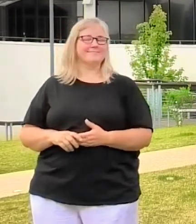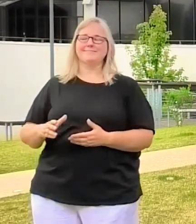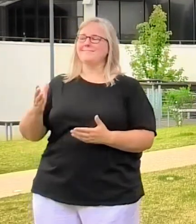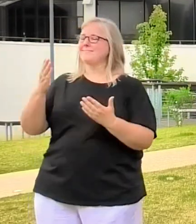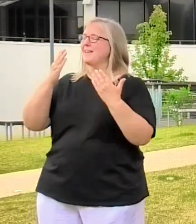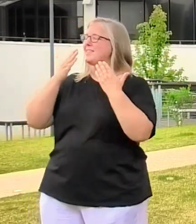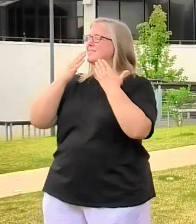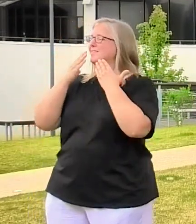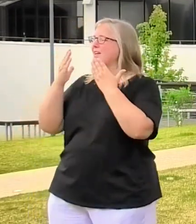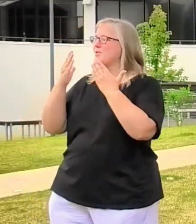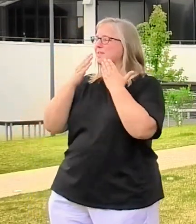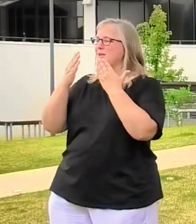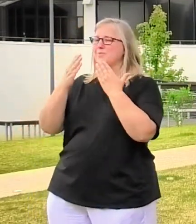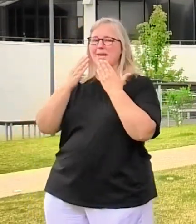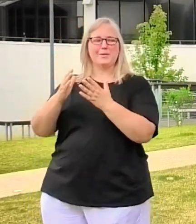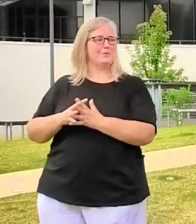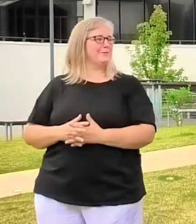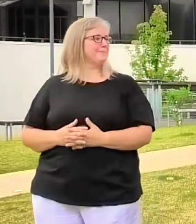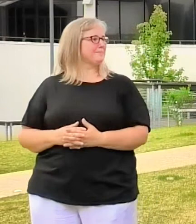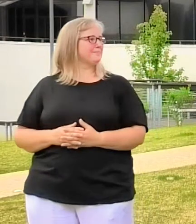you, thank you, thank you.